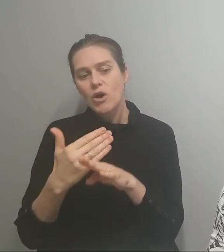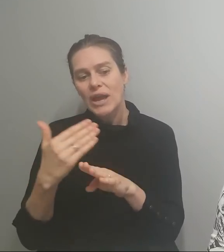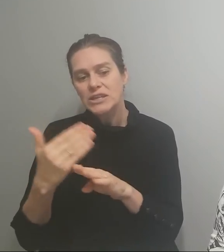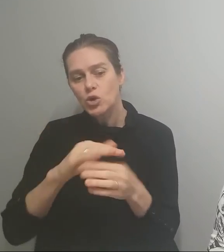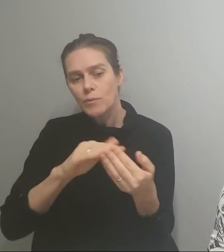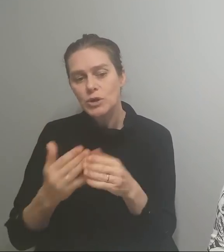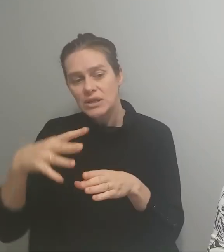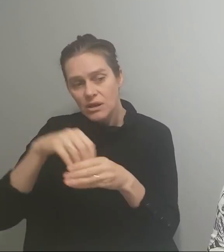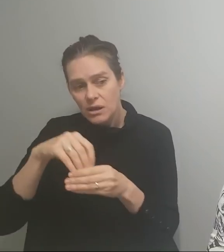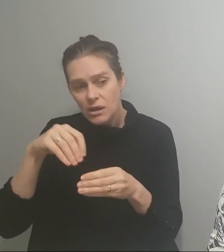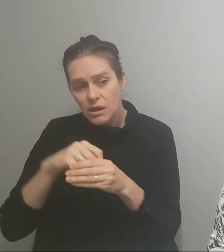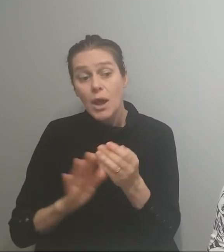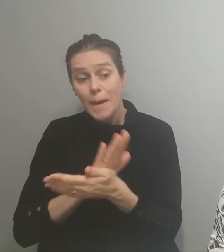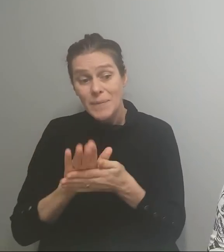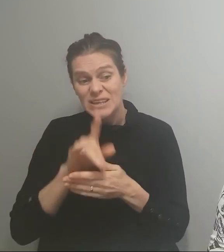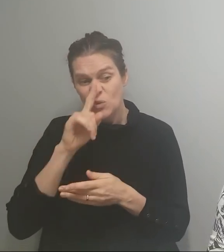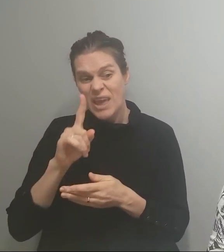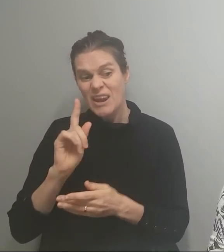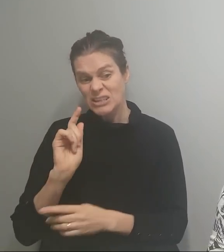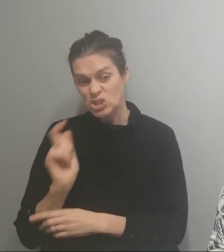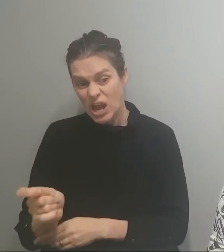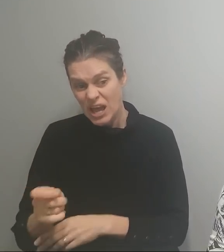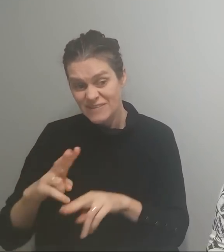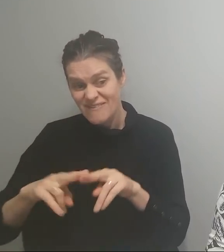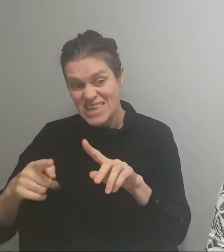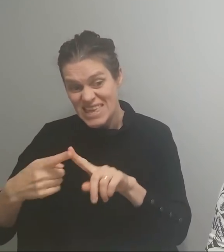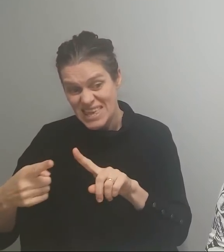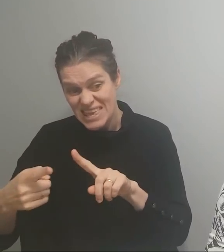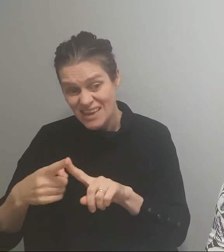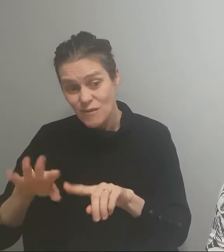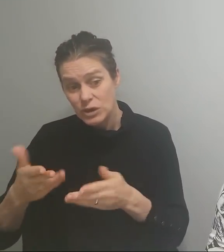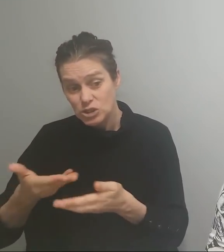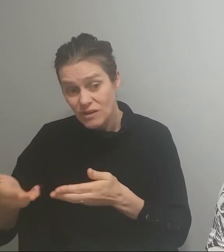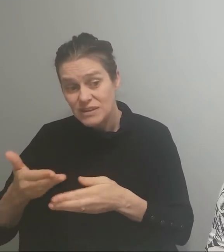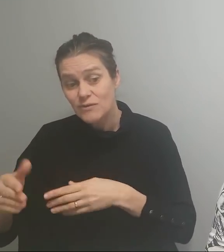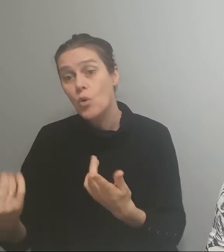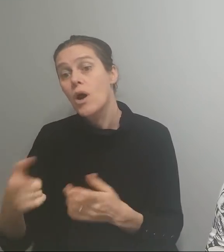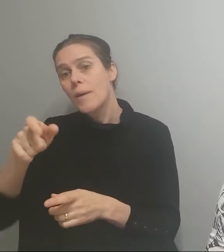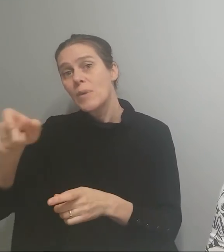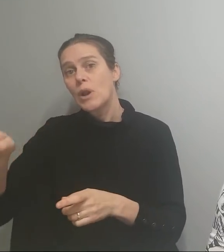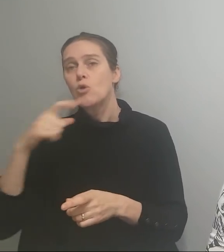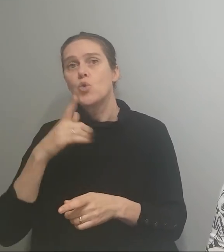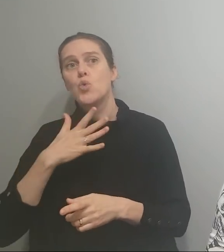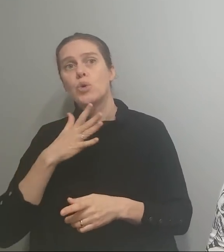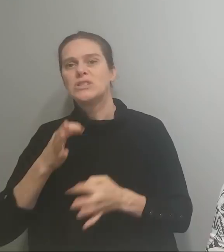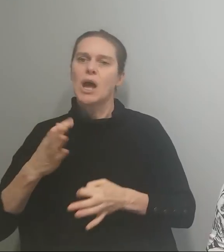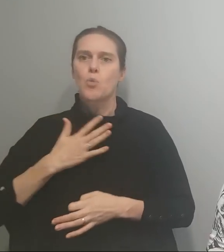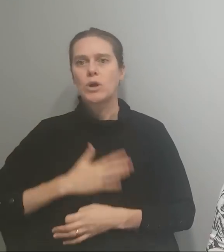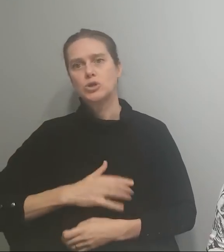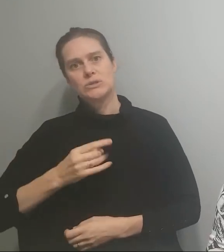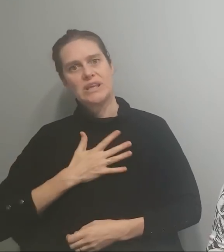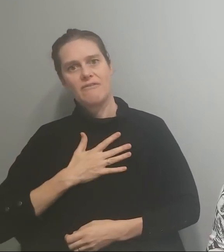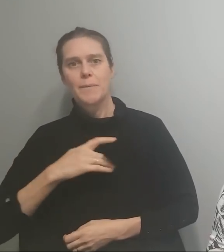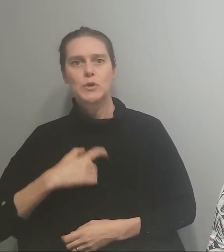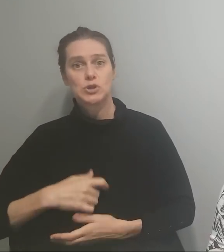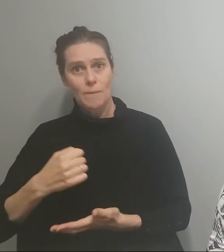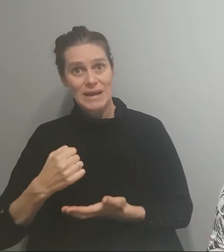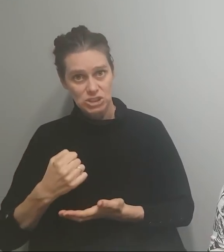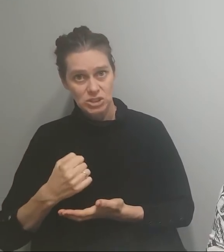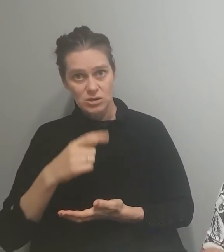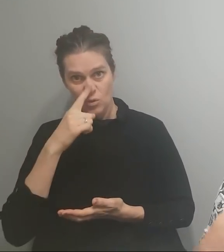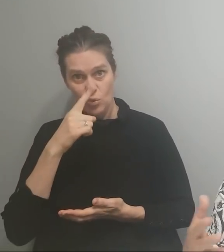for service to those who opt for personal budgets? So, yes, there will be the ability for disabled